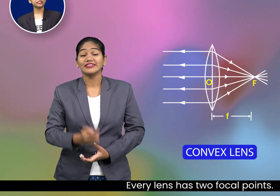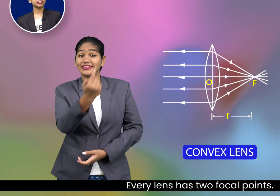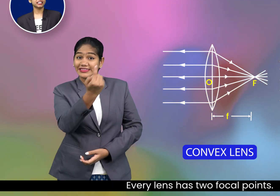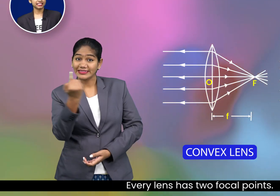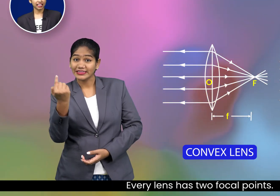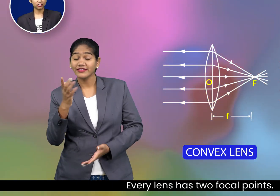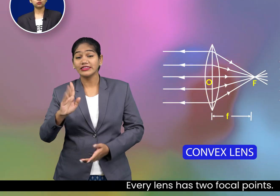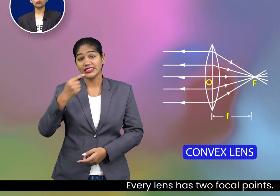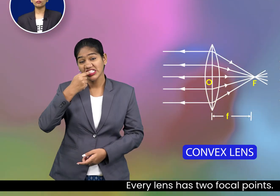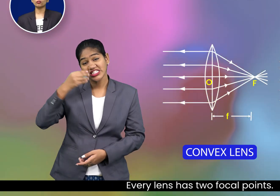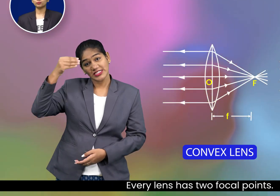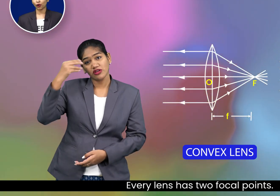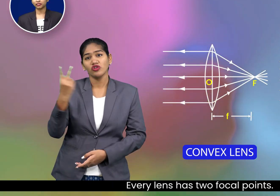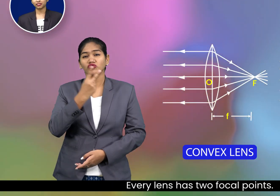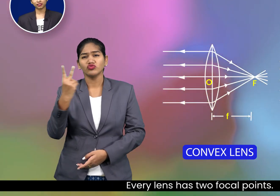Every lens has two focal points.